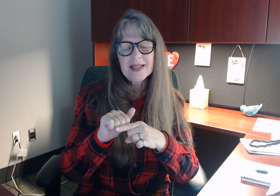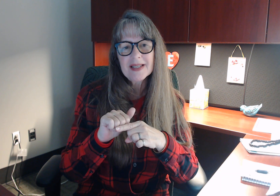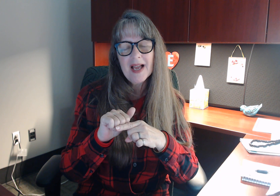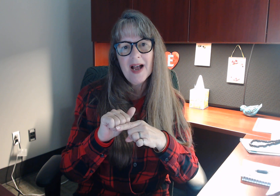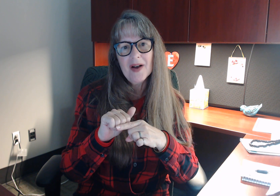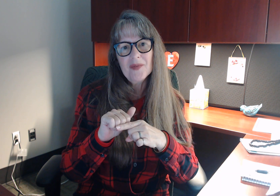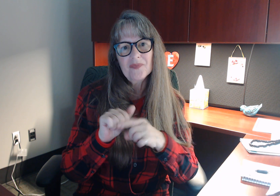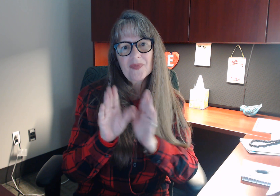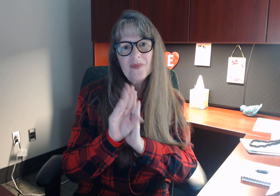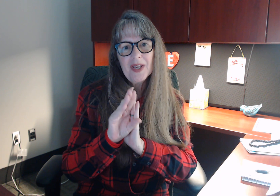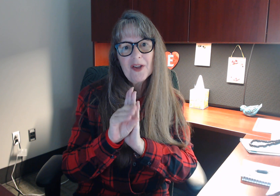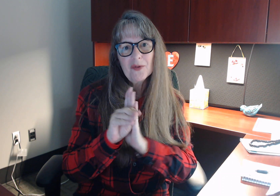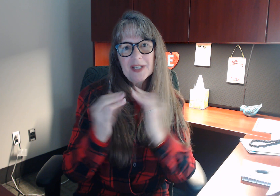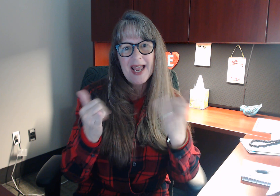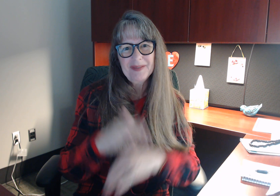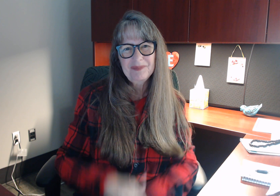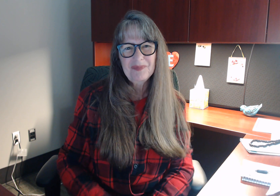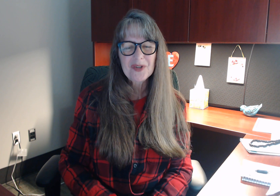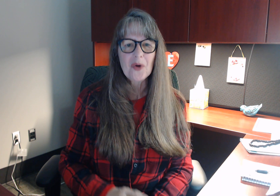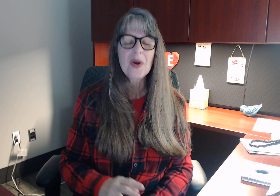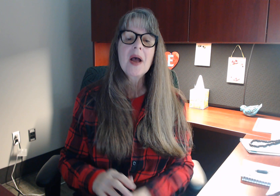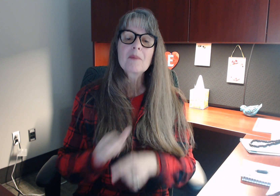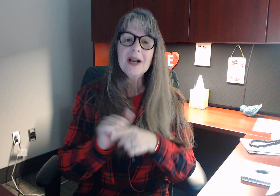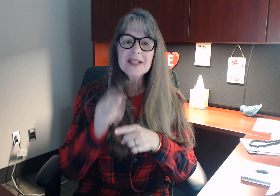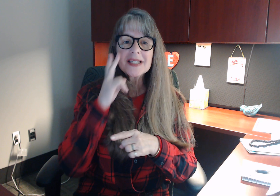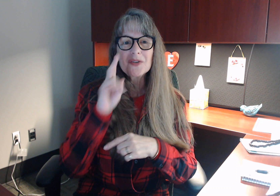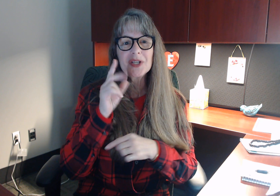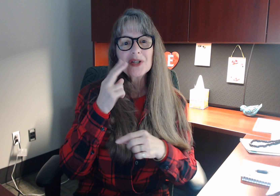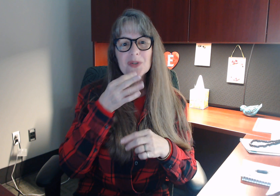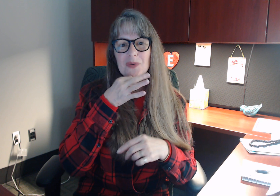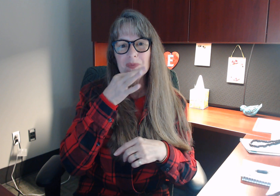practice video today. So practice, and I'll see you soon.